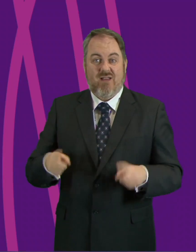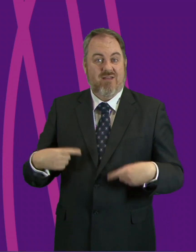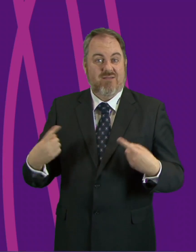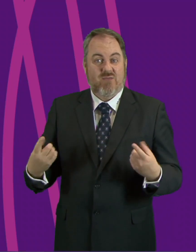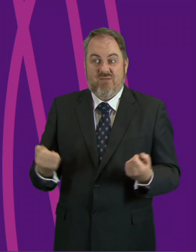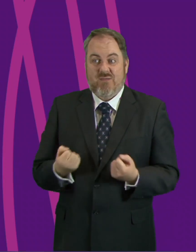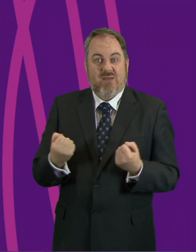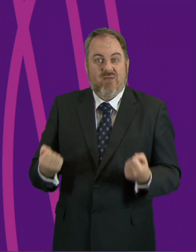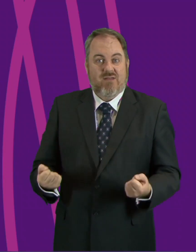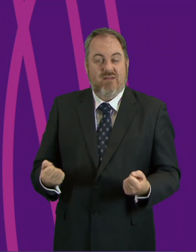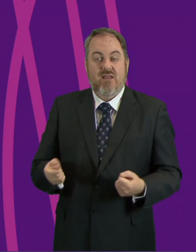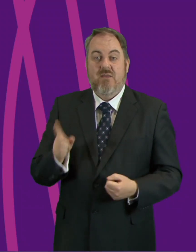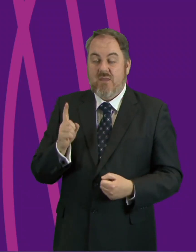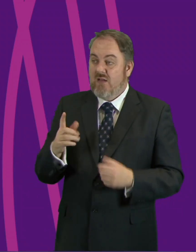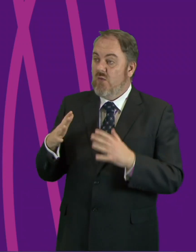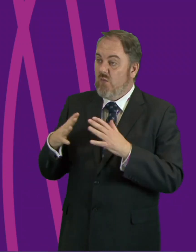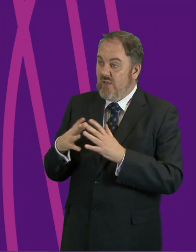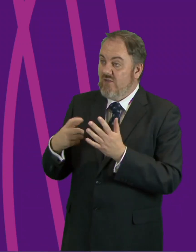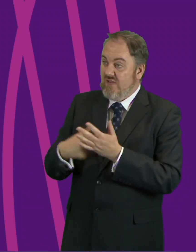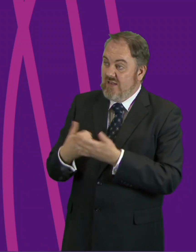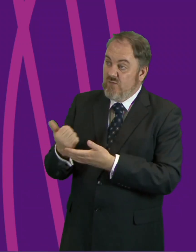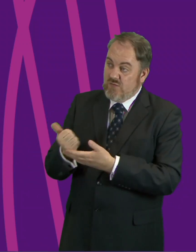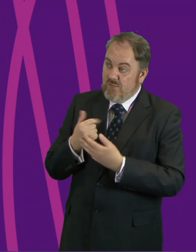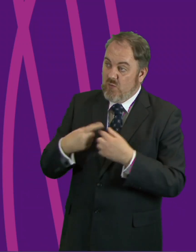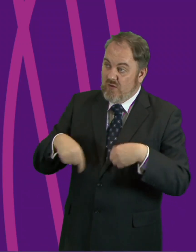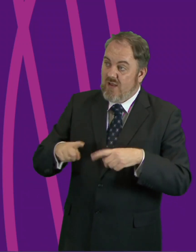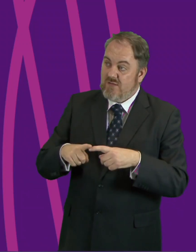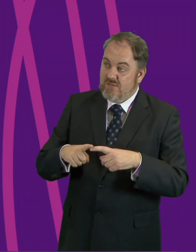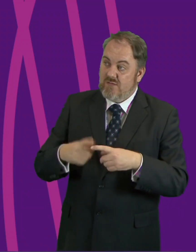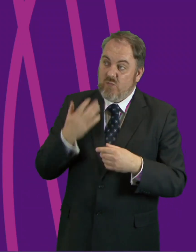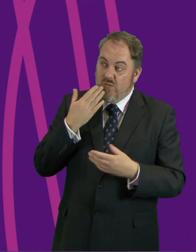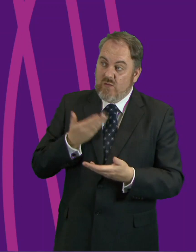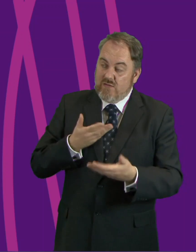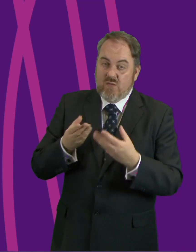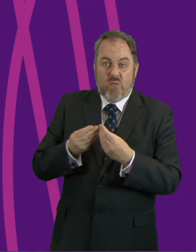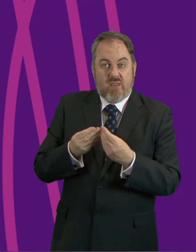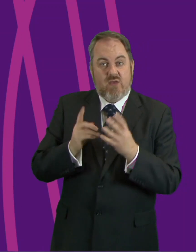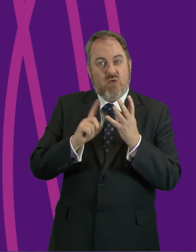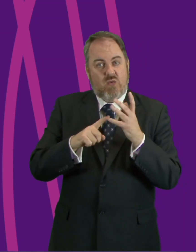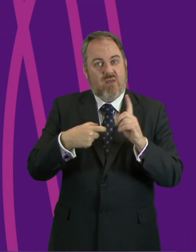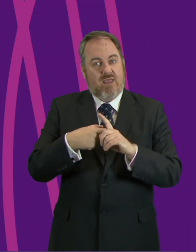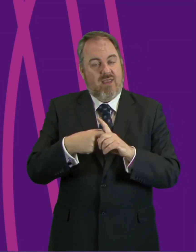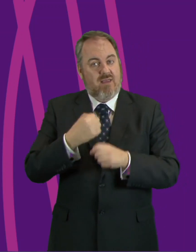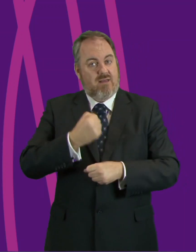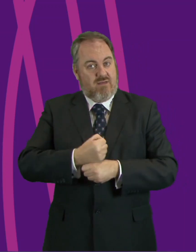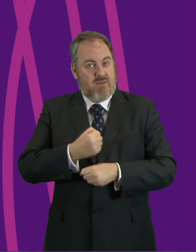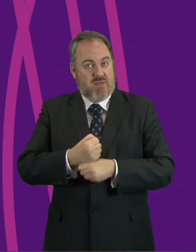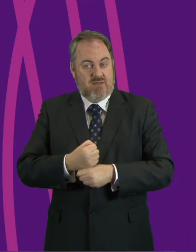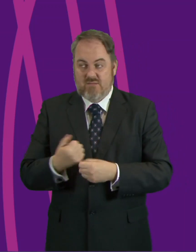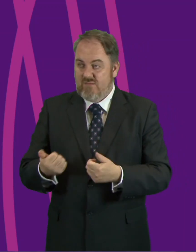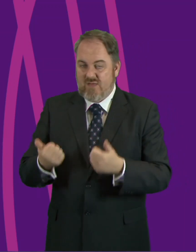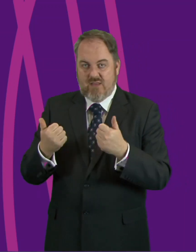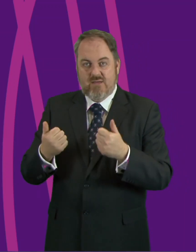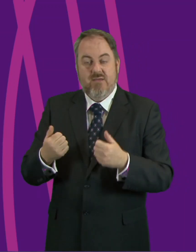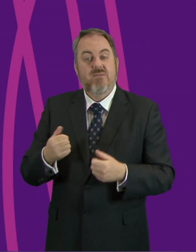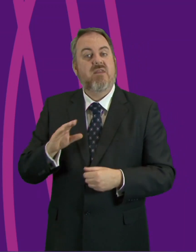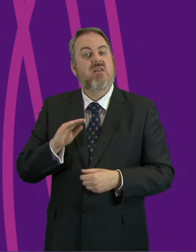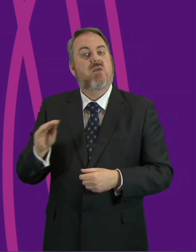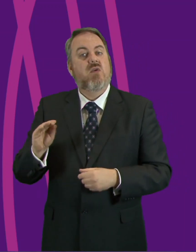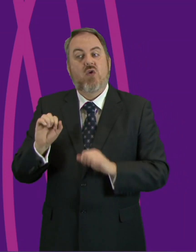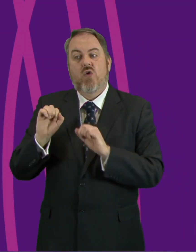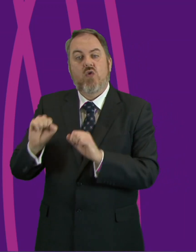having Willie Rennie's support as we try to progress that idea with the UK government. Willie Rennie will have to forgive me. I've not had the opportunity to see his